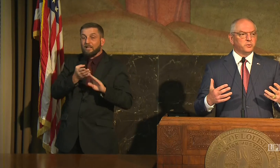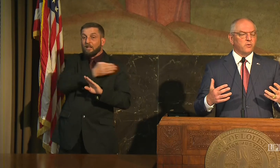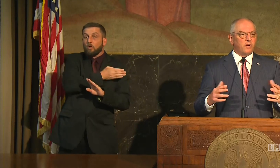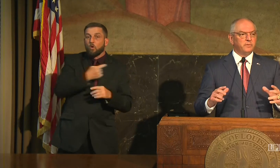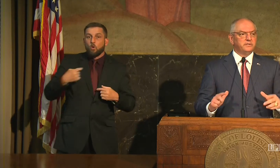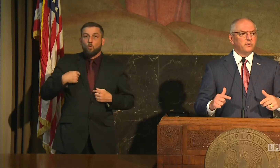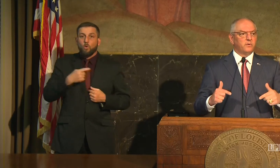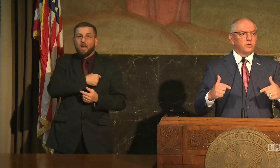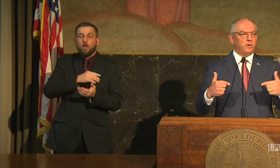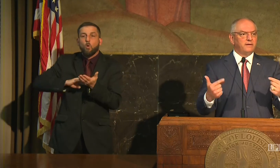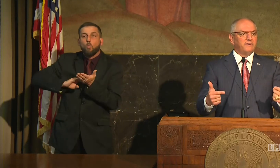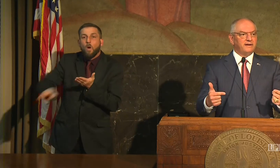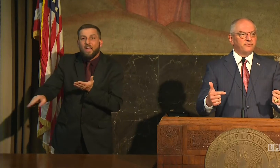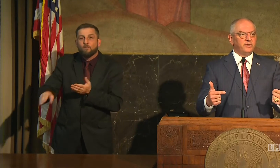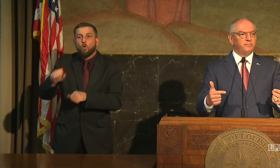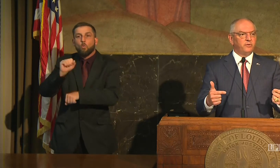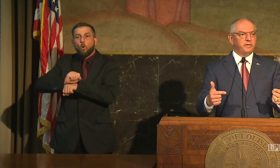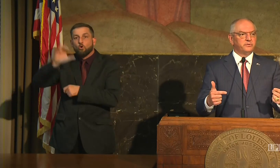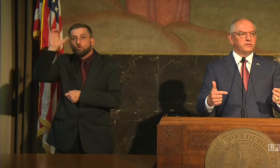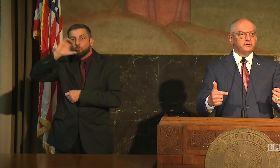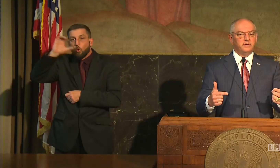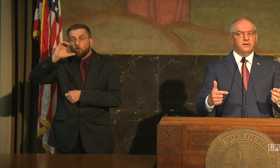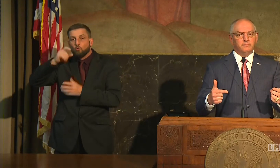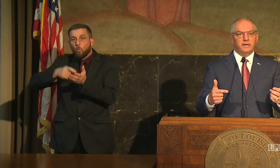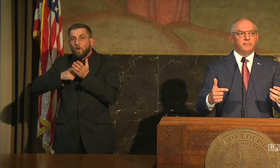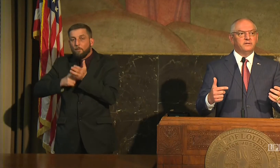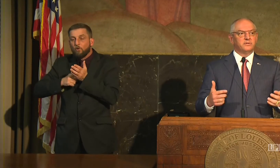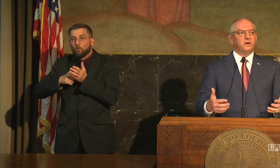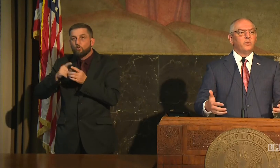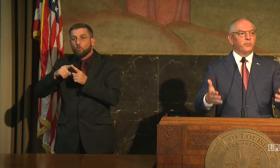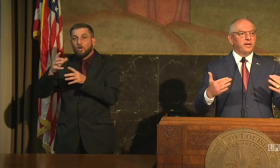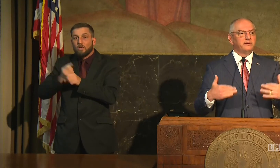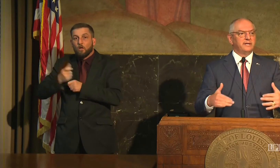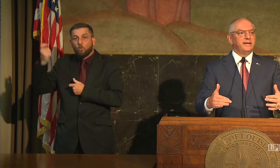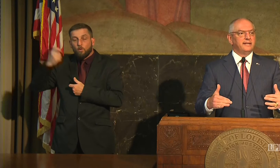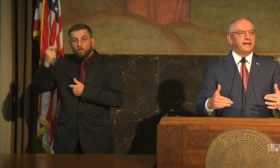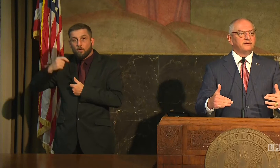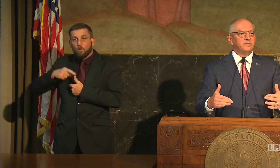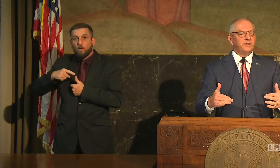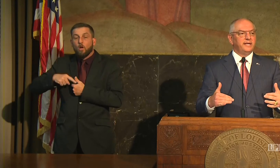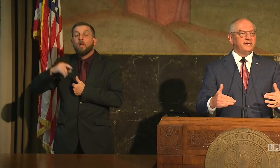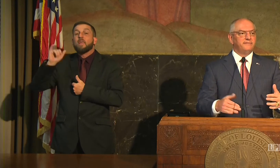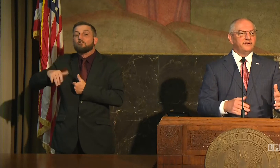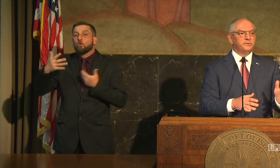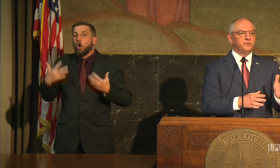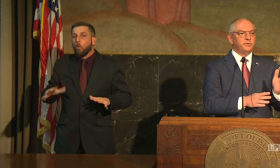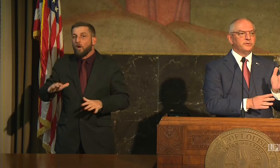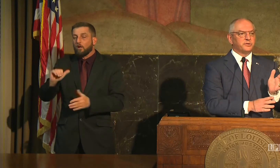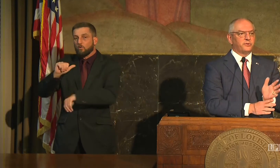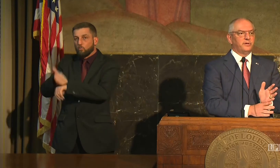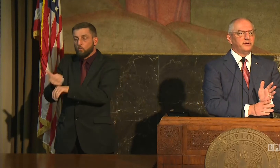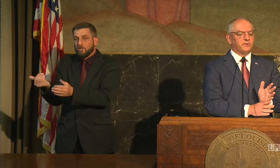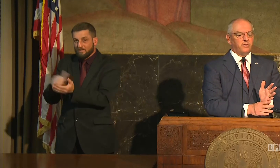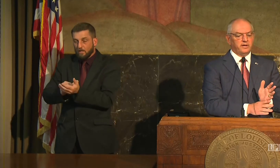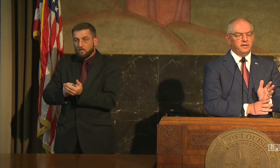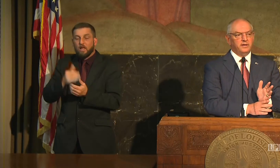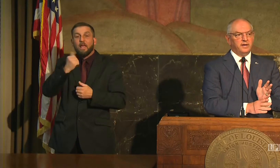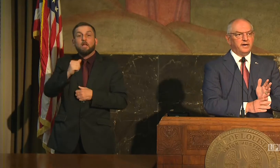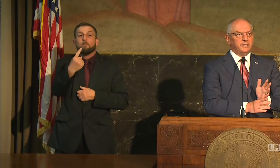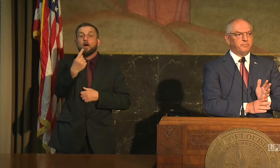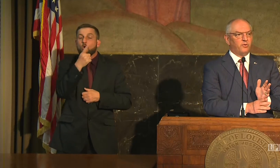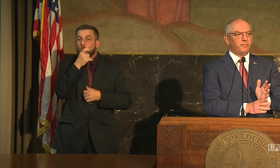work search requirements in order to qualify for unemployment insurance, many months ago we reinstated that. So any individual who is currently